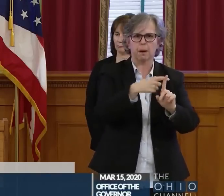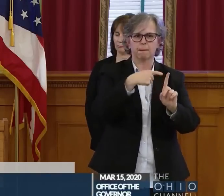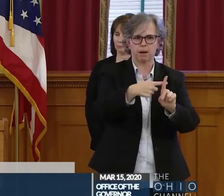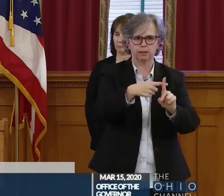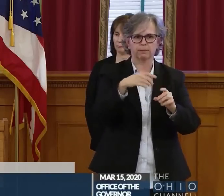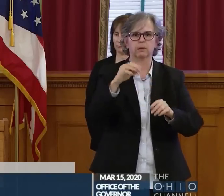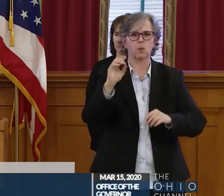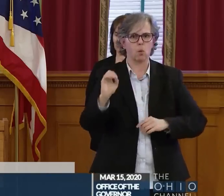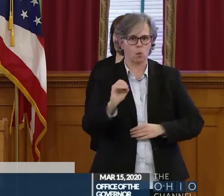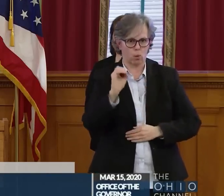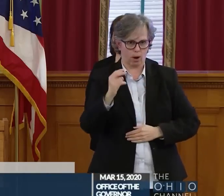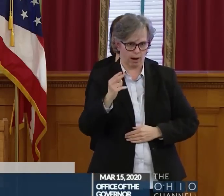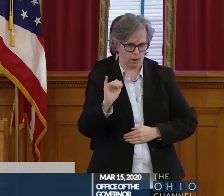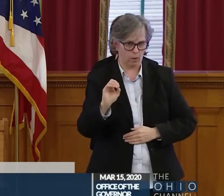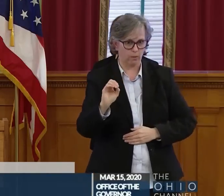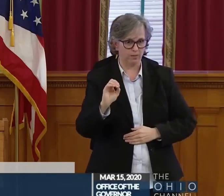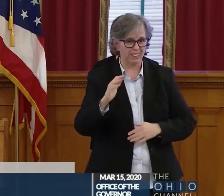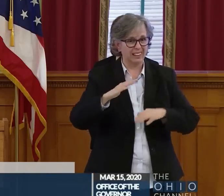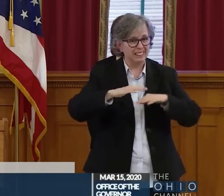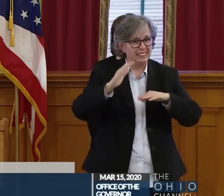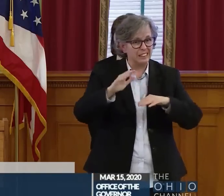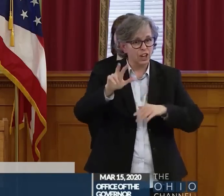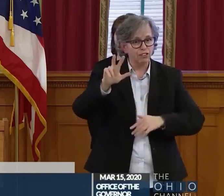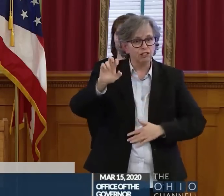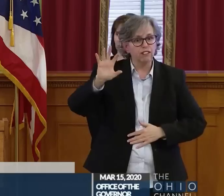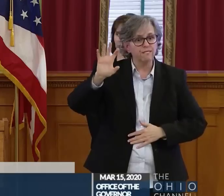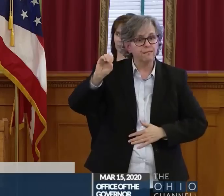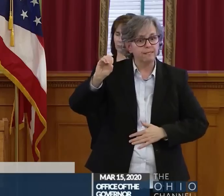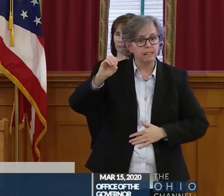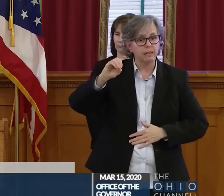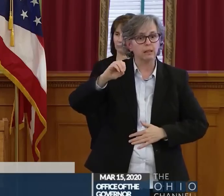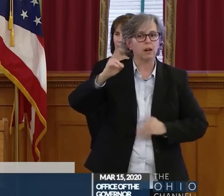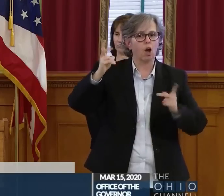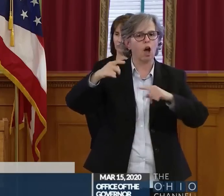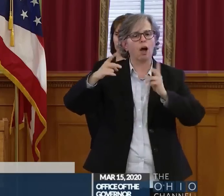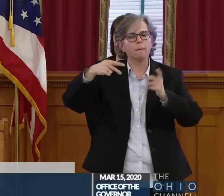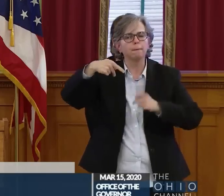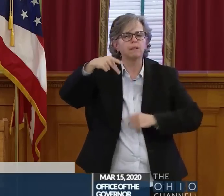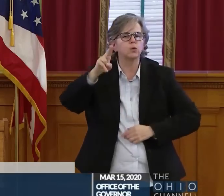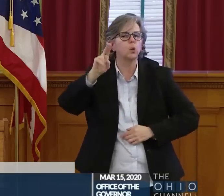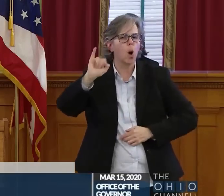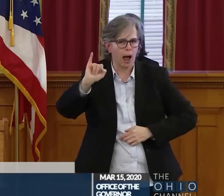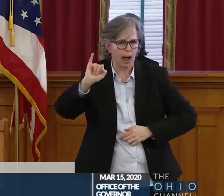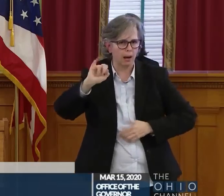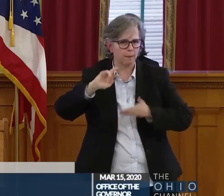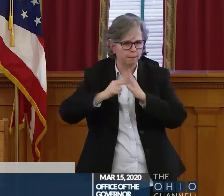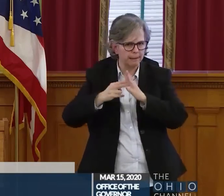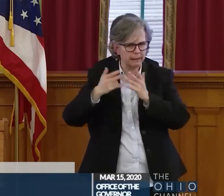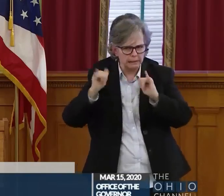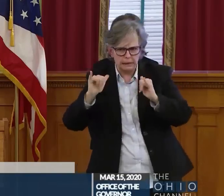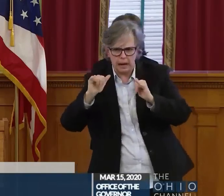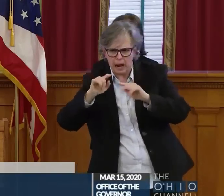least 350 pending people under investigation, and that's just in our